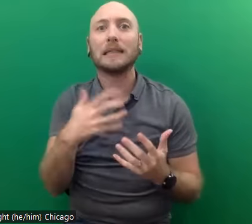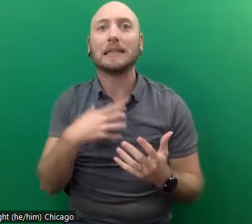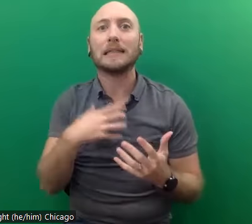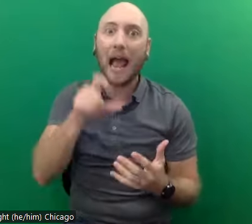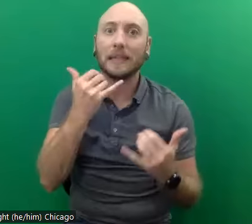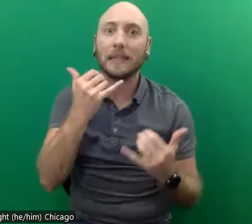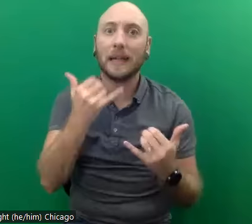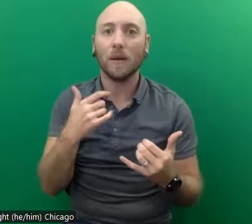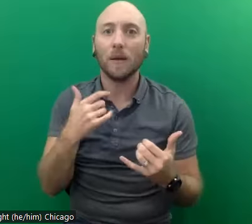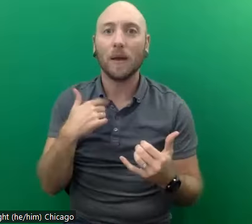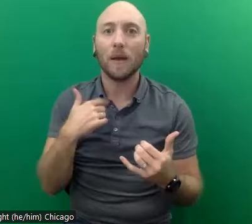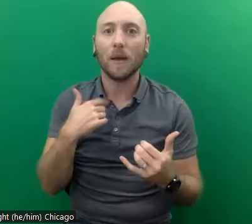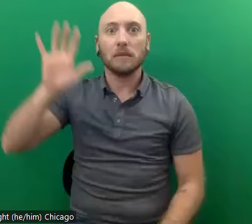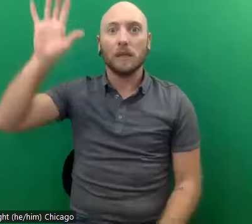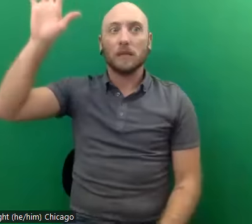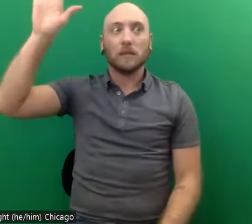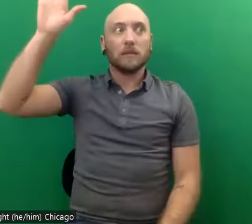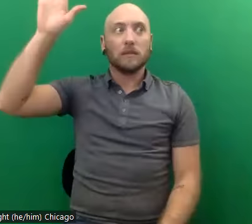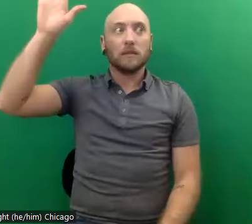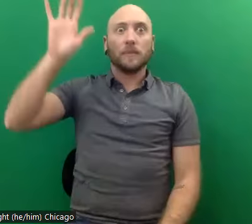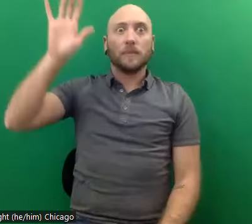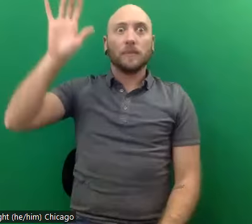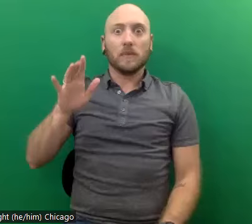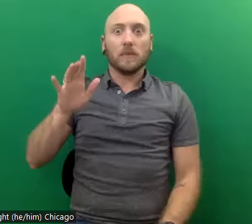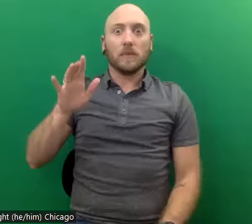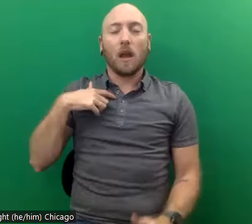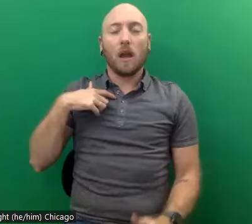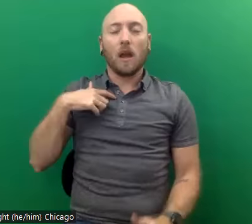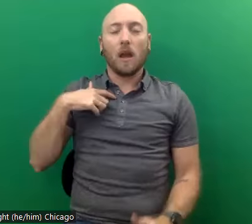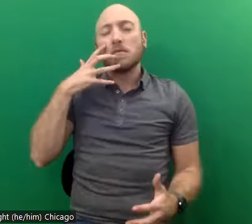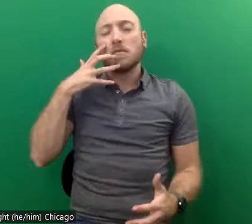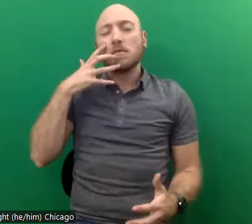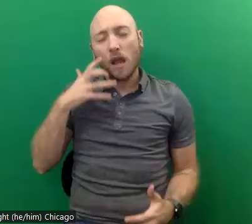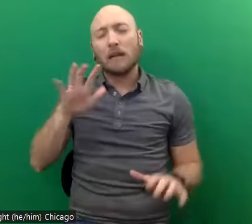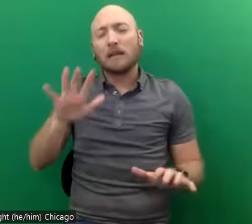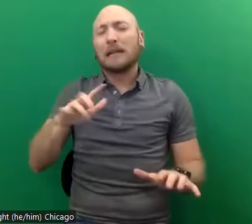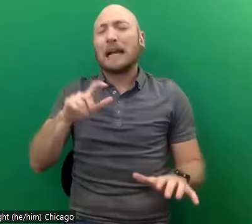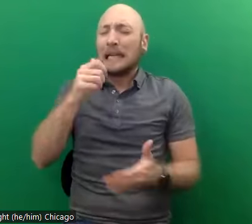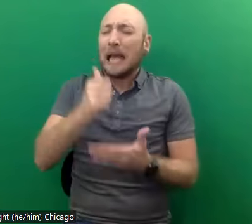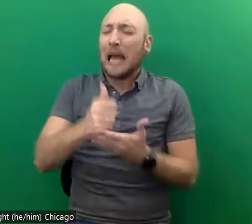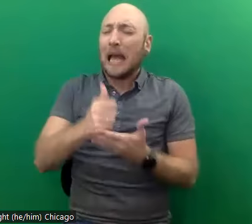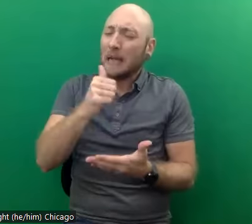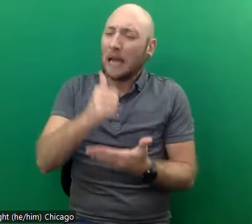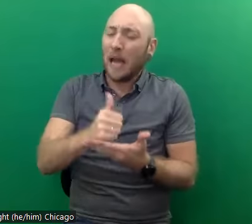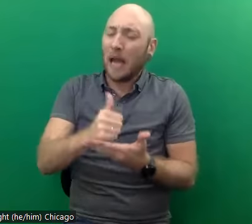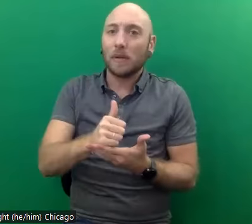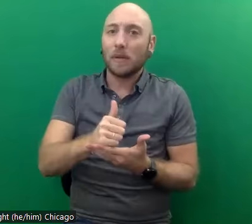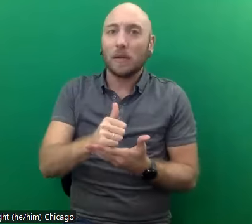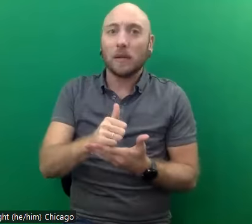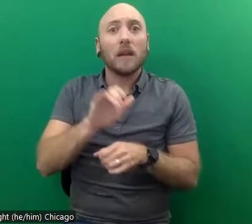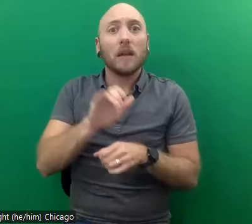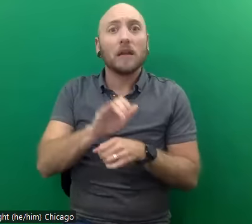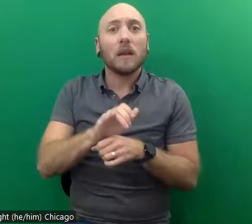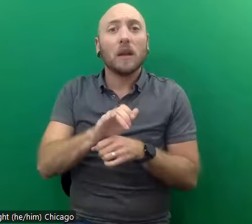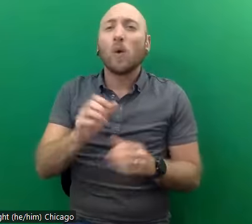I remember raised my hand and saying, and just breaking down and crying, and I need help. And in that night, I've never been shown more love than I